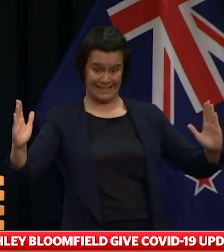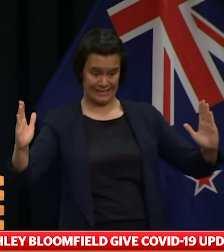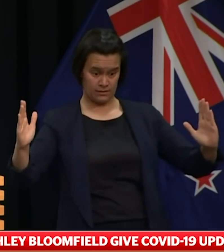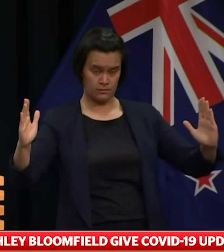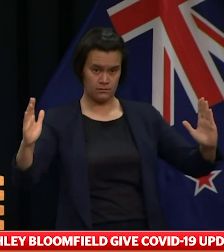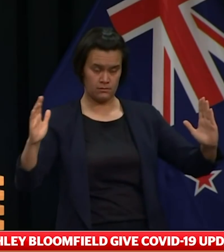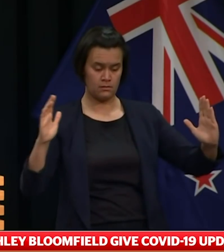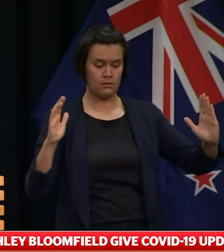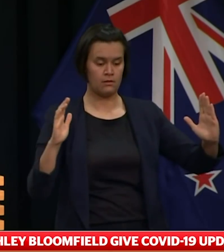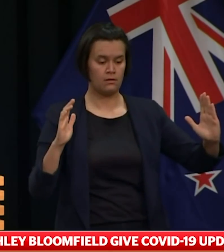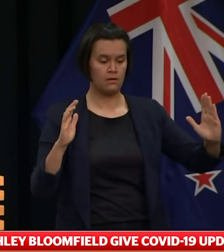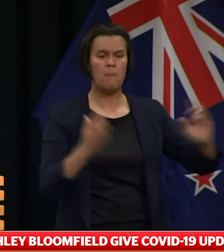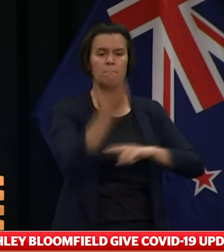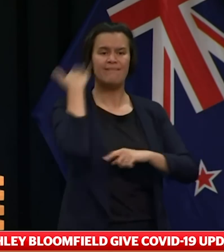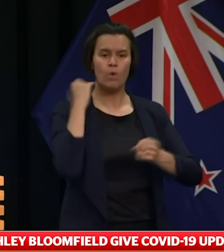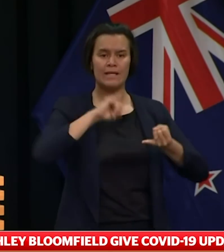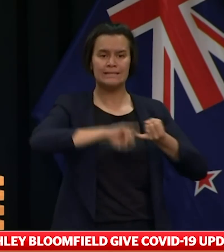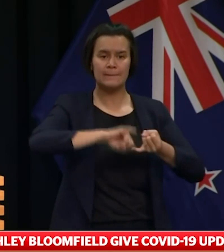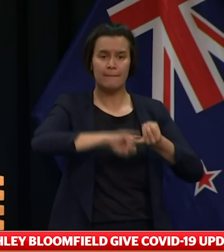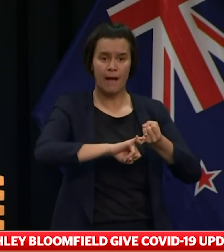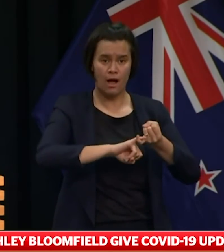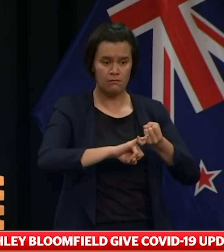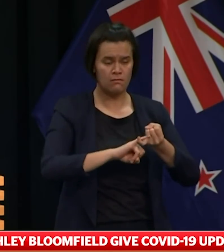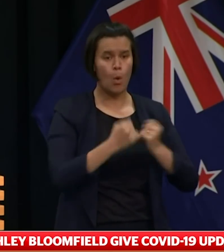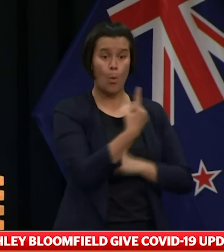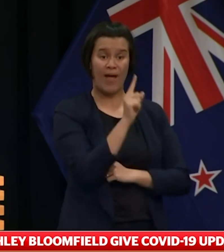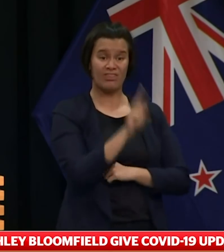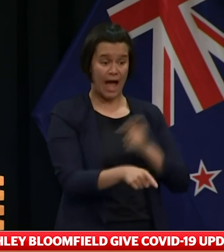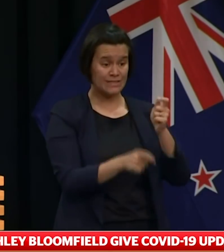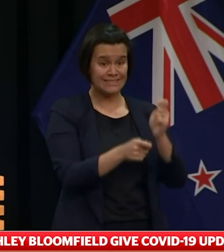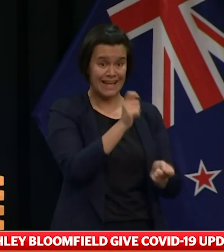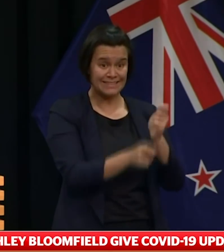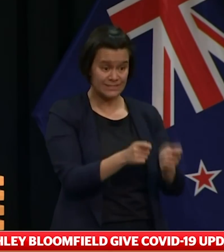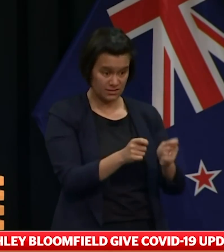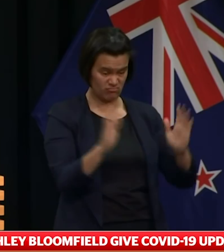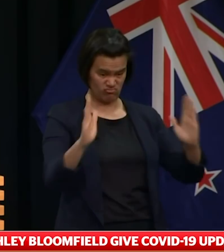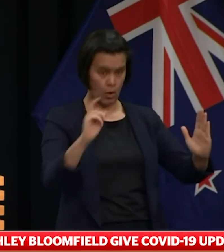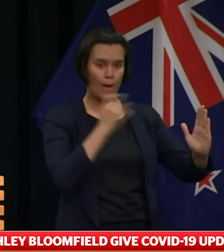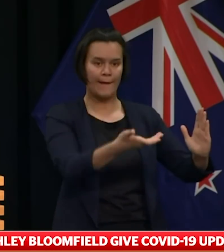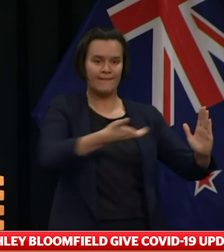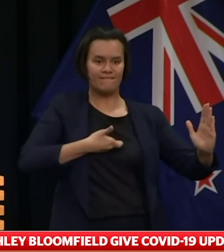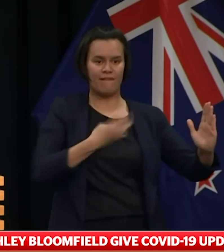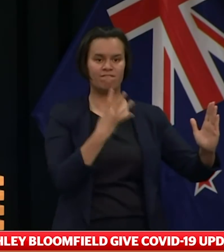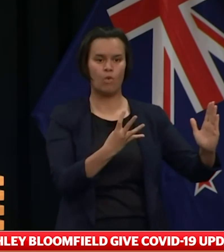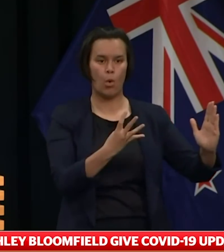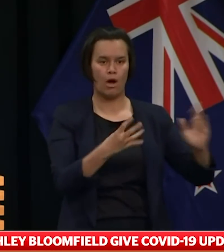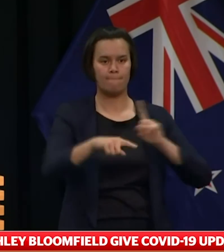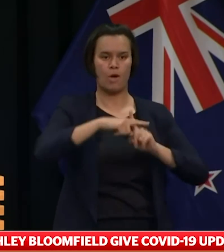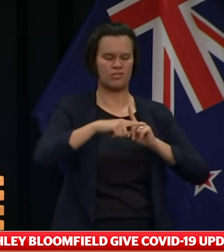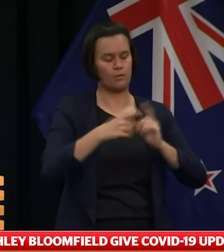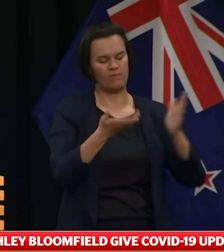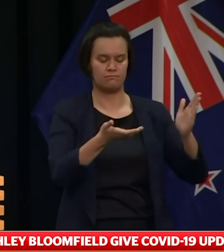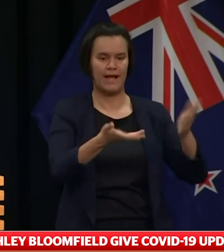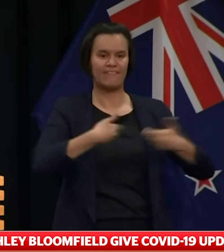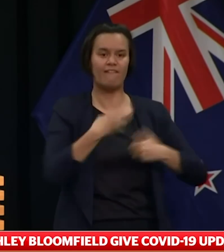previously the highest point in September was 0.4%. I should say that the WHO suggests anything under 3% is what we should be aiming for,